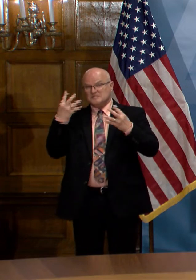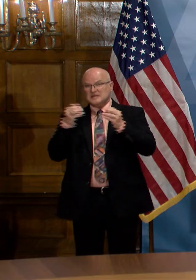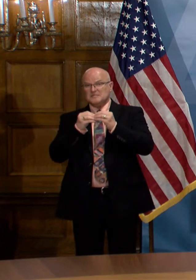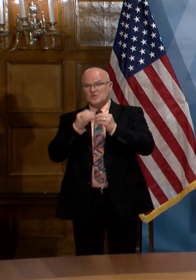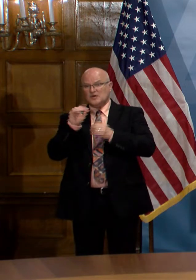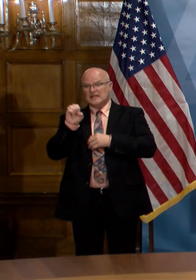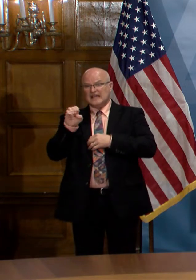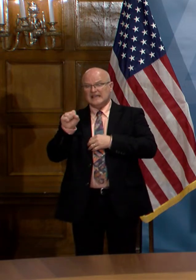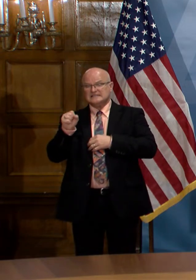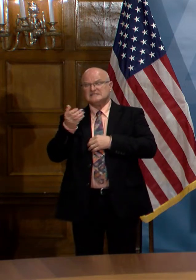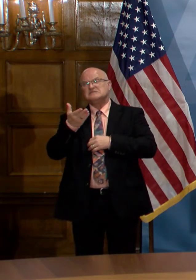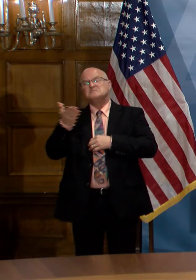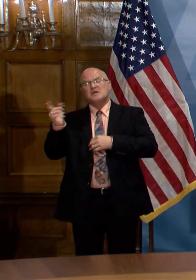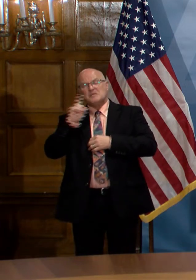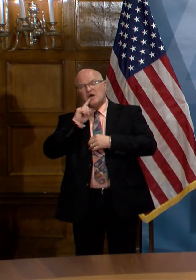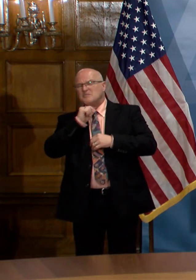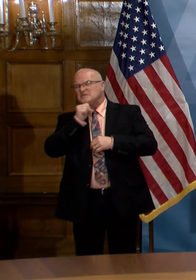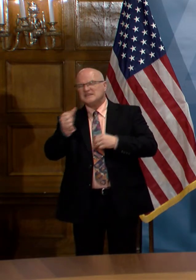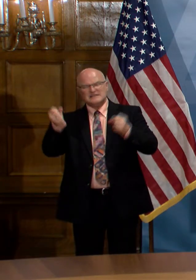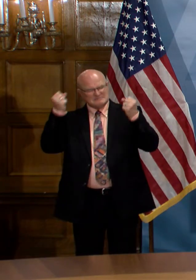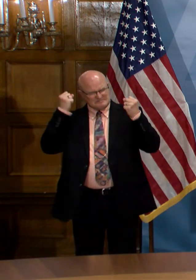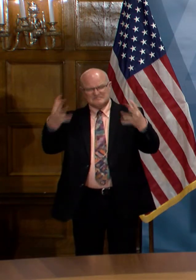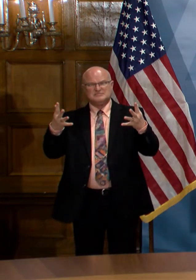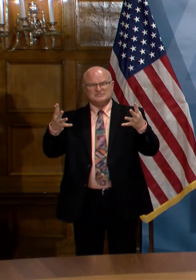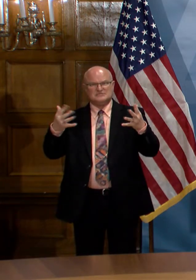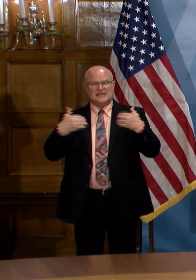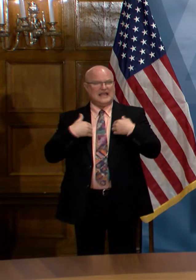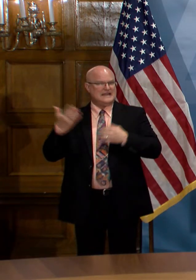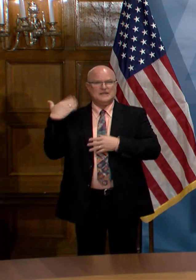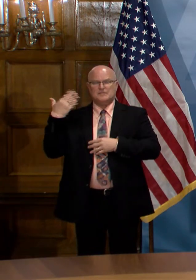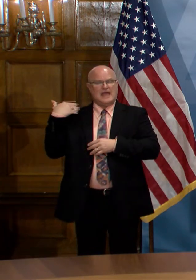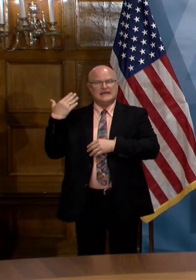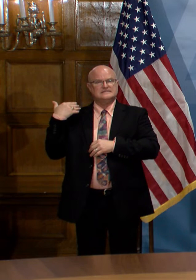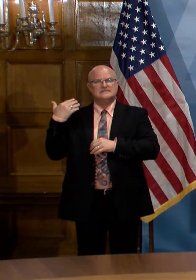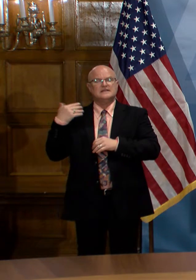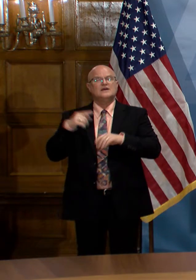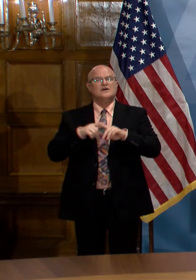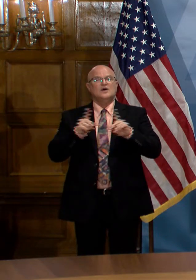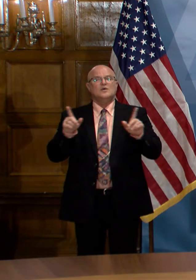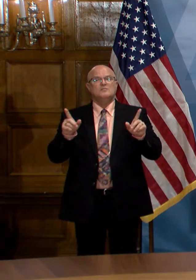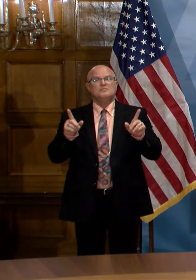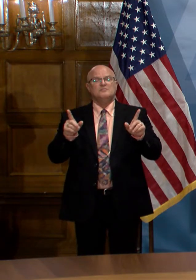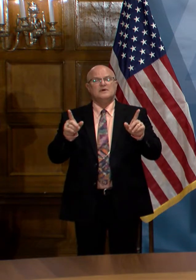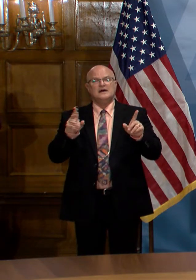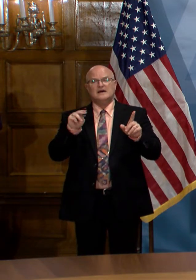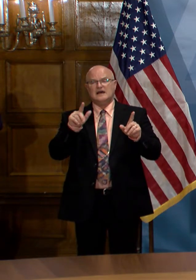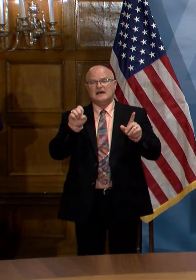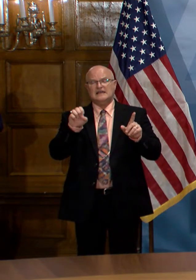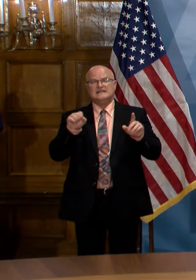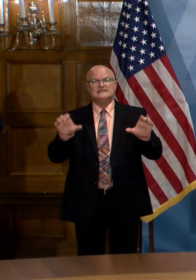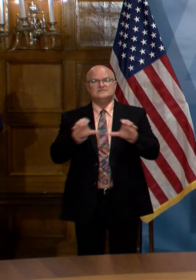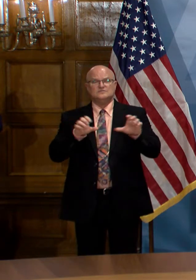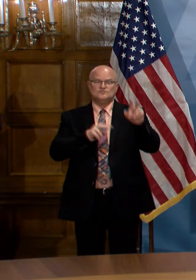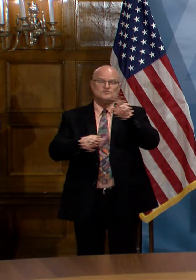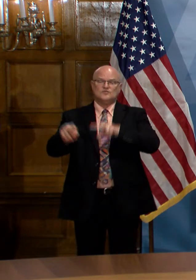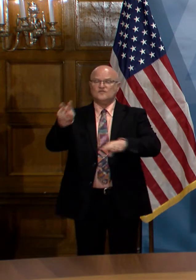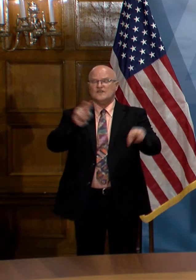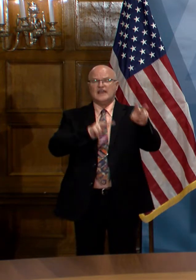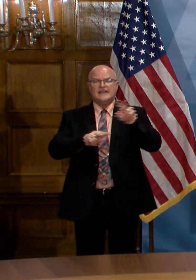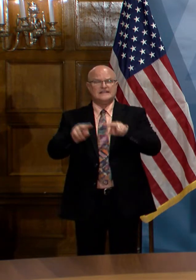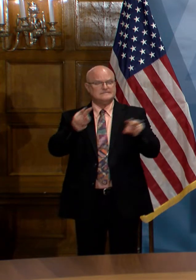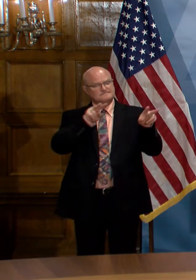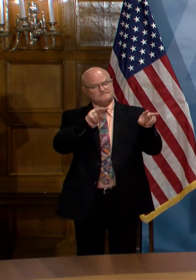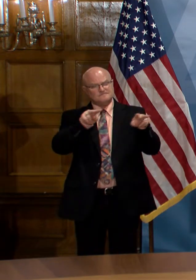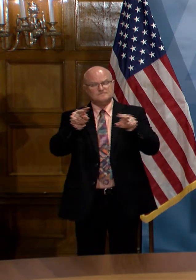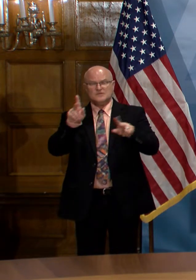cases? There probably are, but not to the degree that we had in the past. So unless you're doing active surveillance, that is